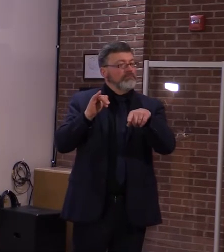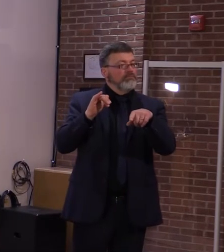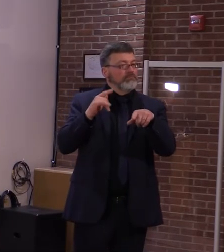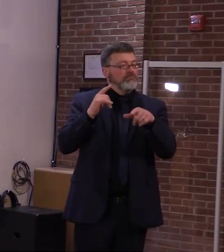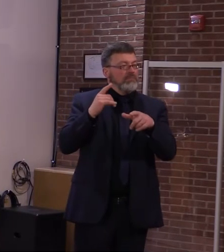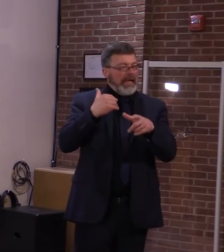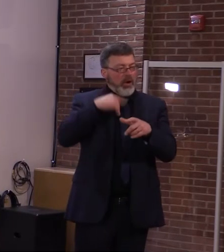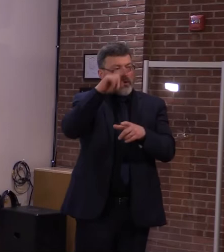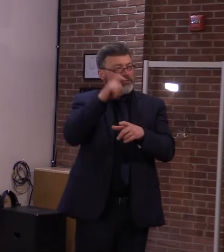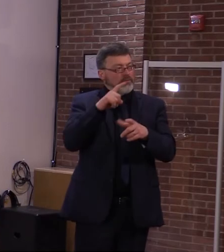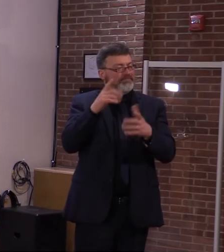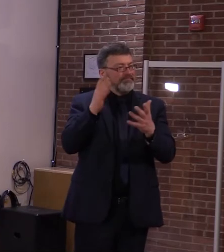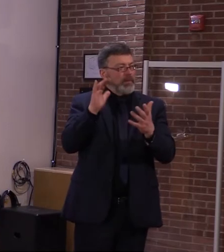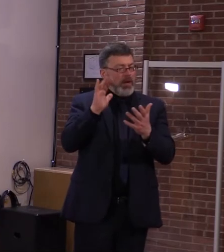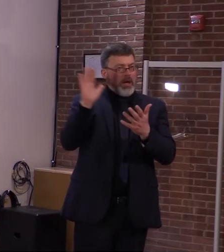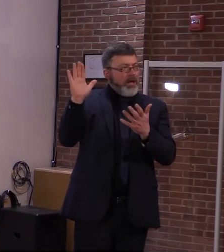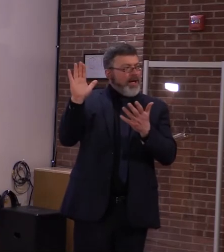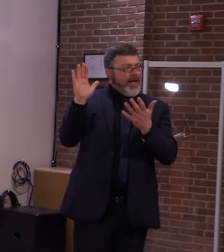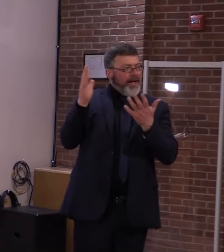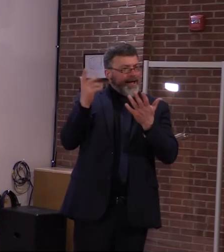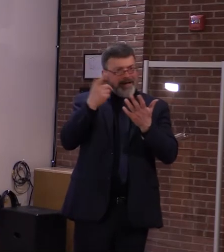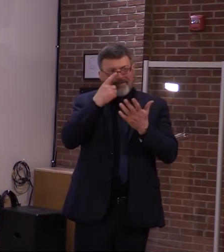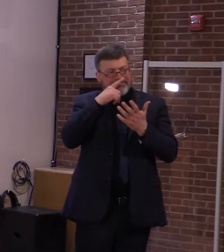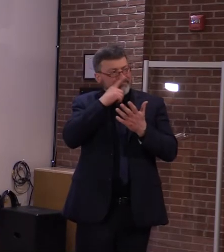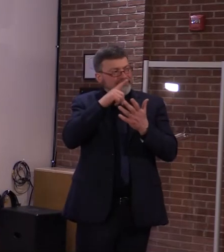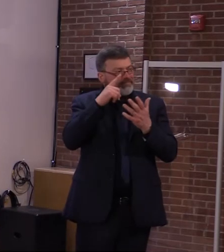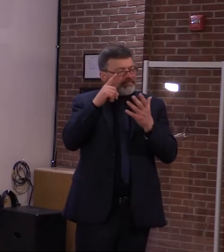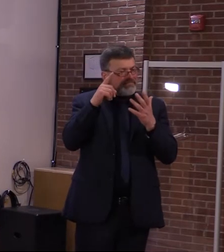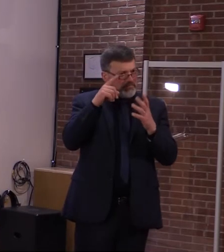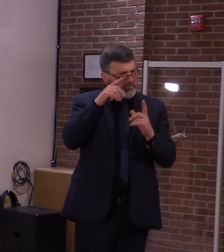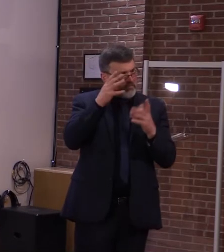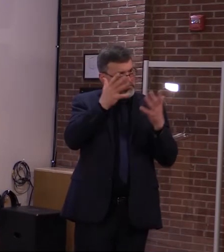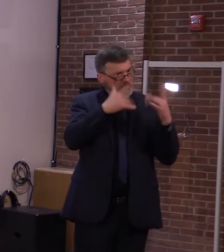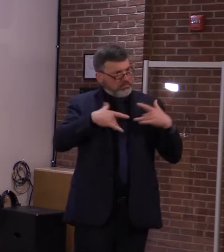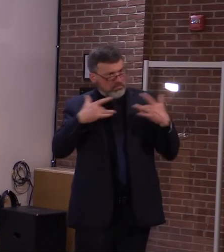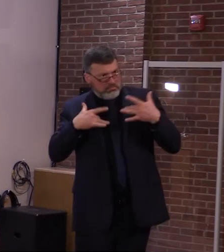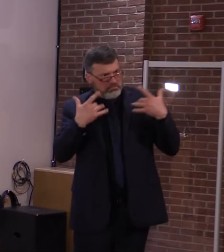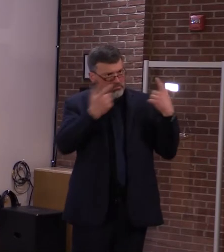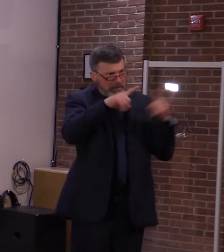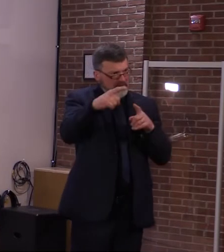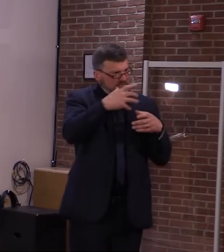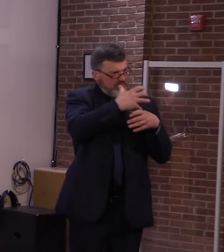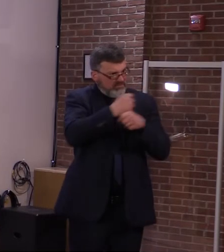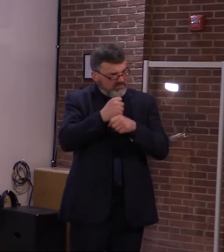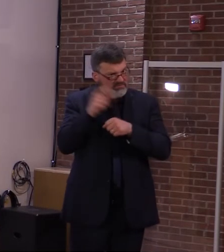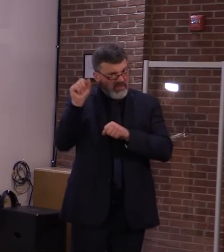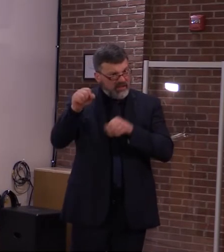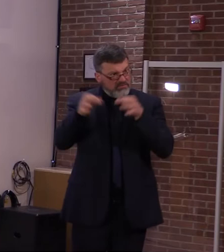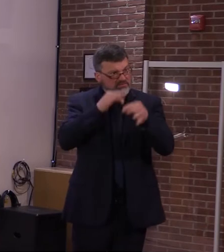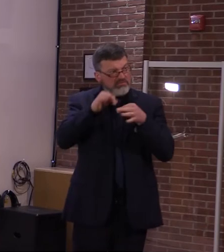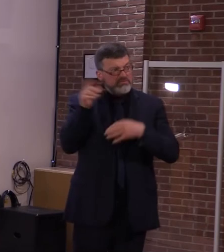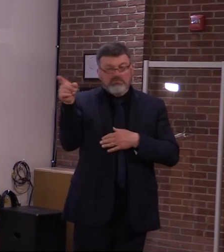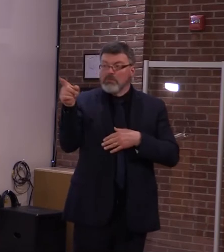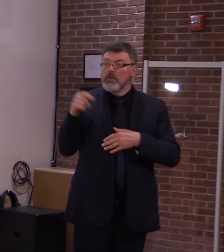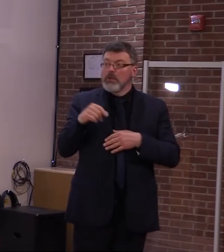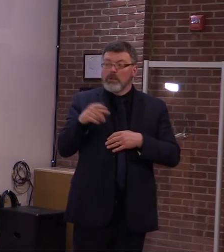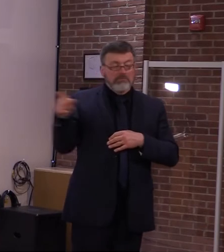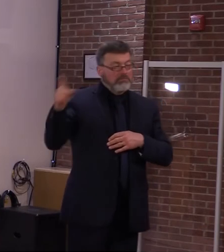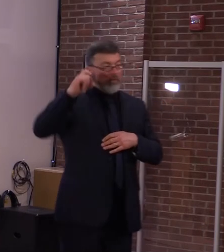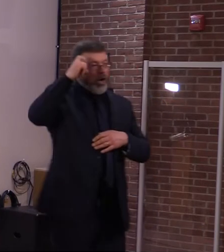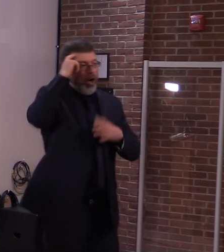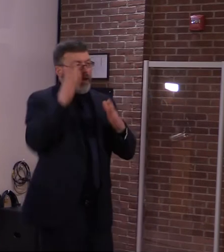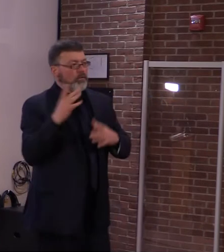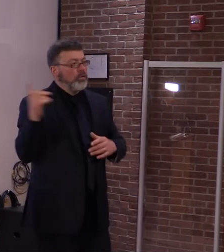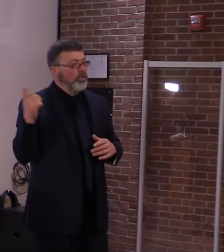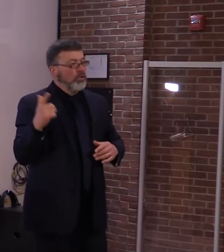I was just wondering if you could summarize what it means in a practical sense. Yeah, fortunately, I think Commissioner Pichek is on, and he can